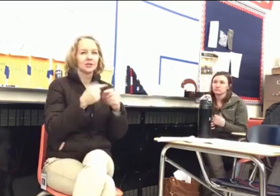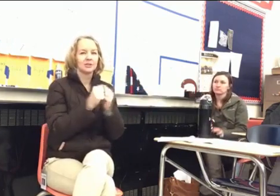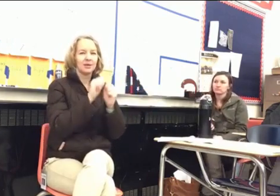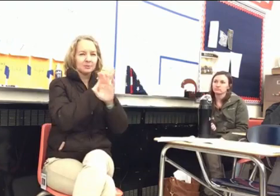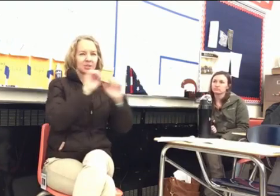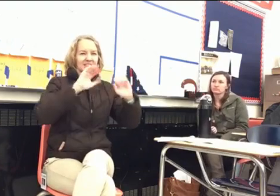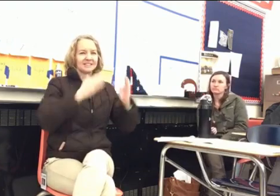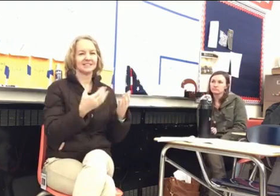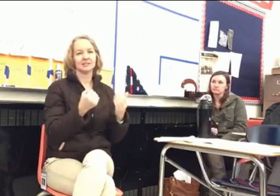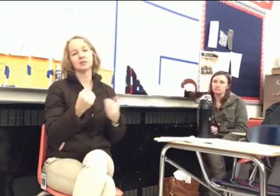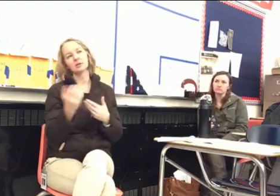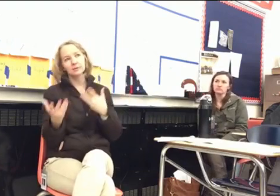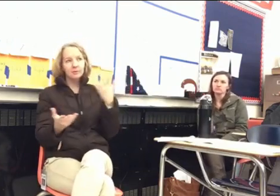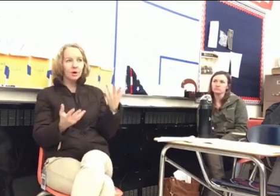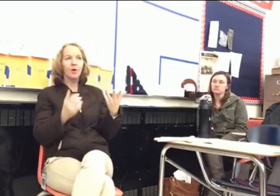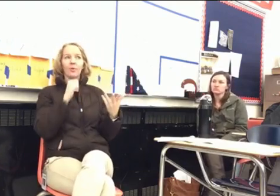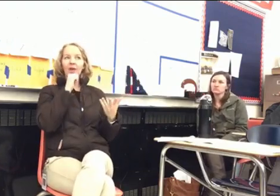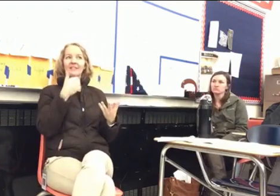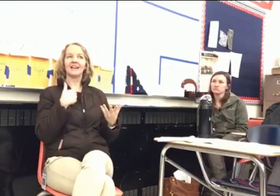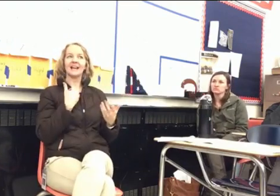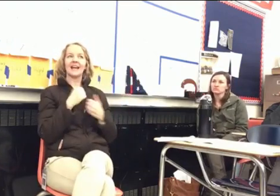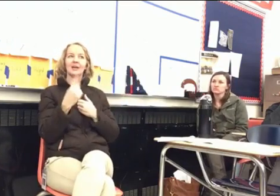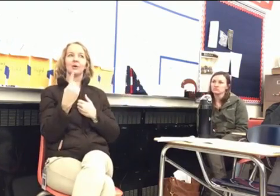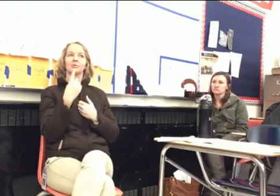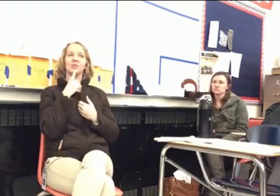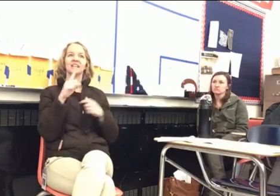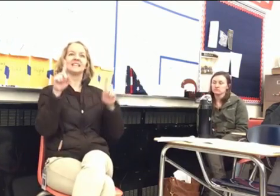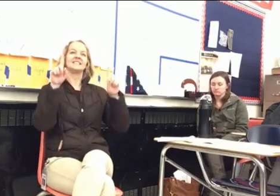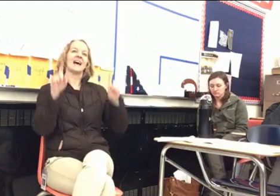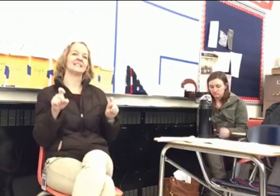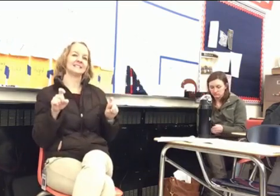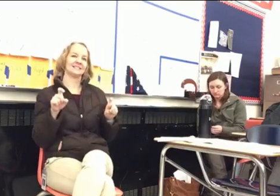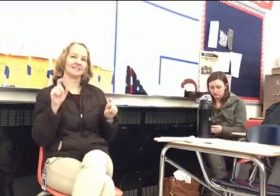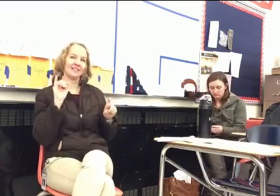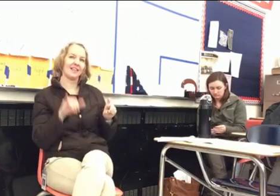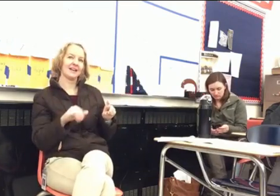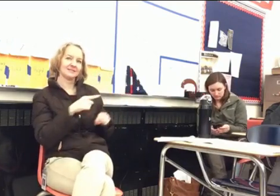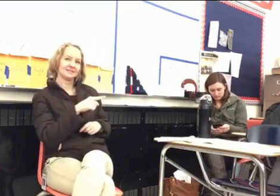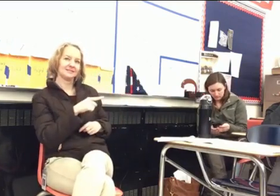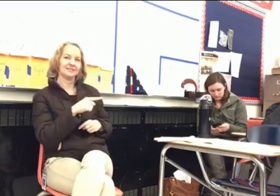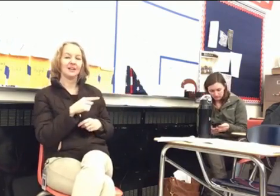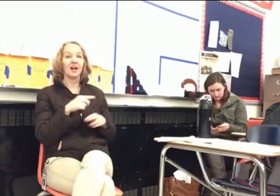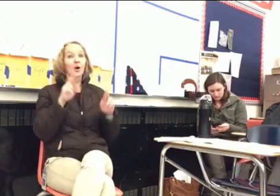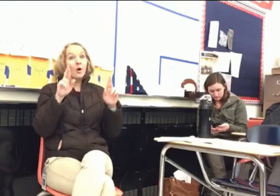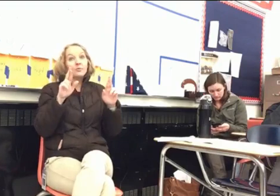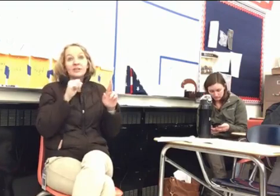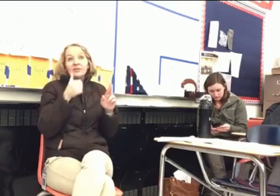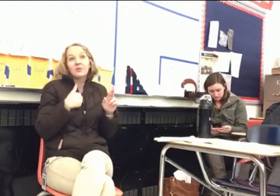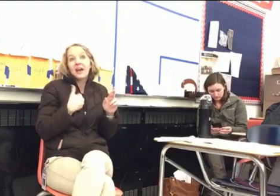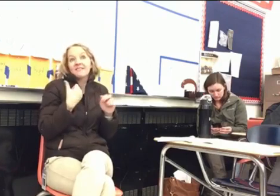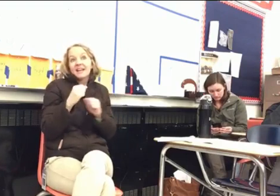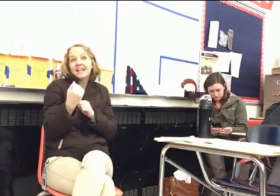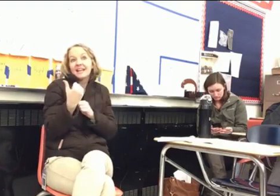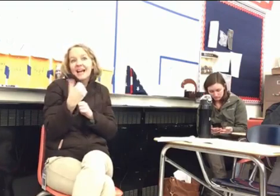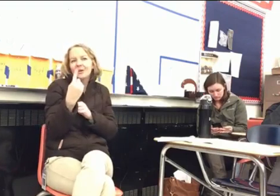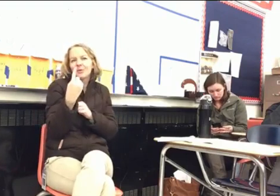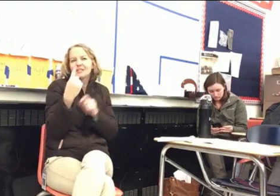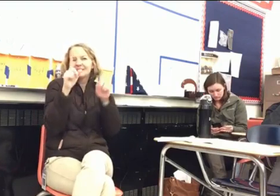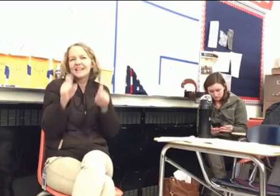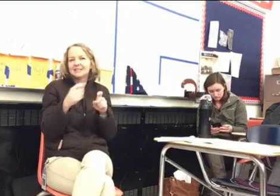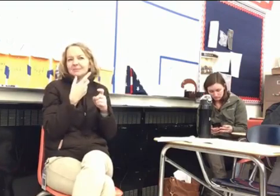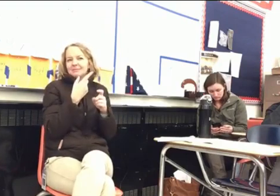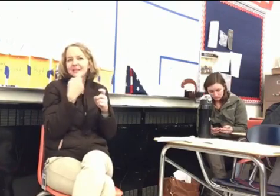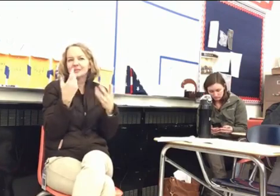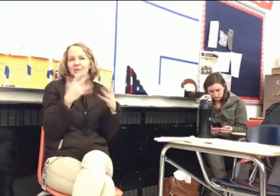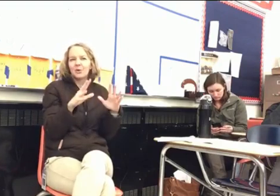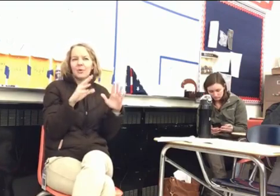presidency. So we haven't had anybody test it, I guess is what I should say. And hopefully we won't ever have anybody test it because we won't have somebody be